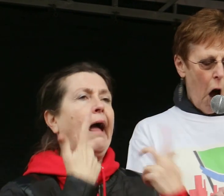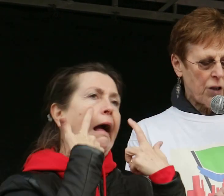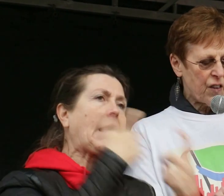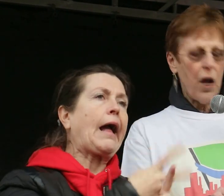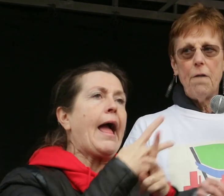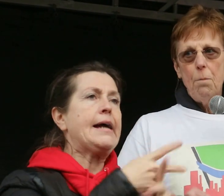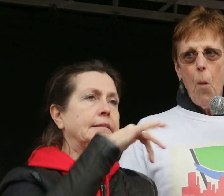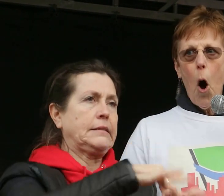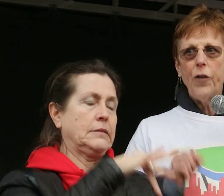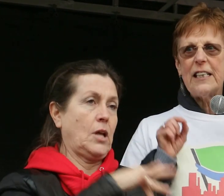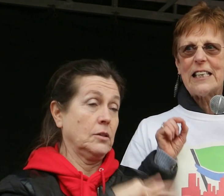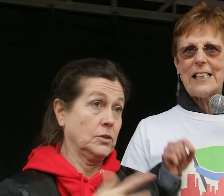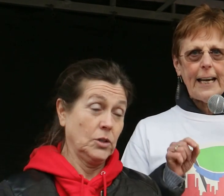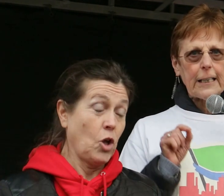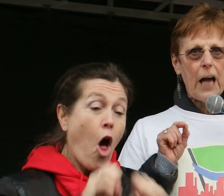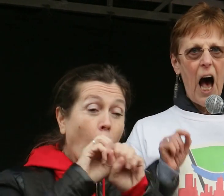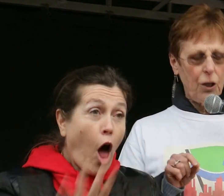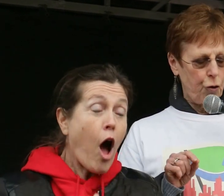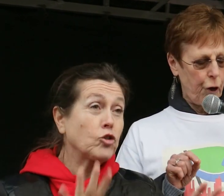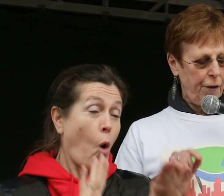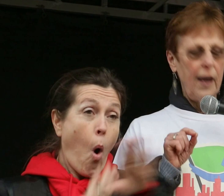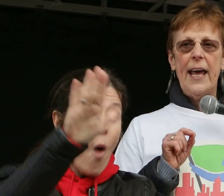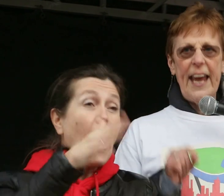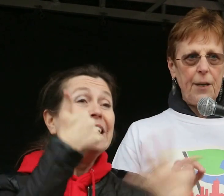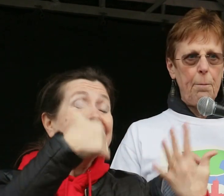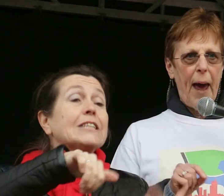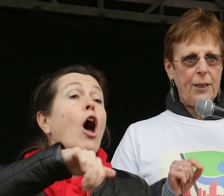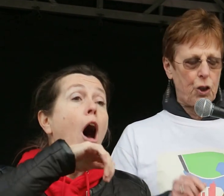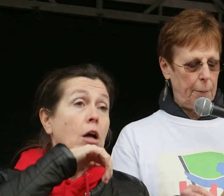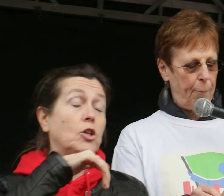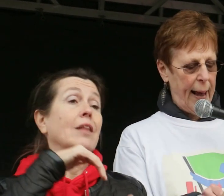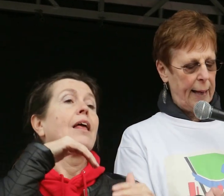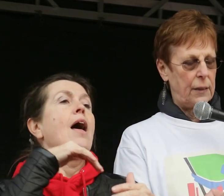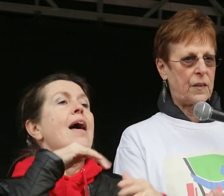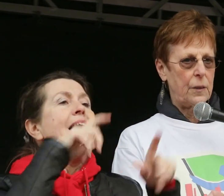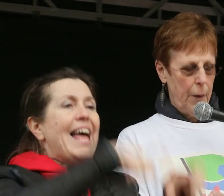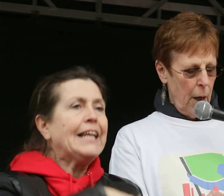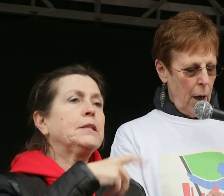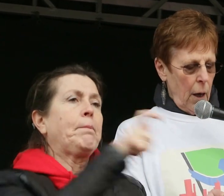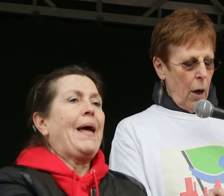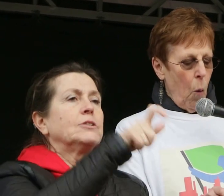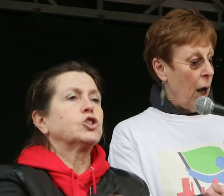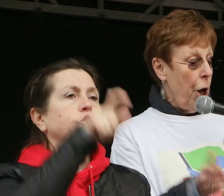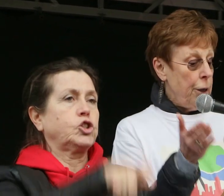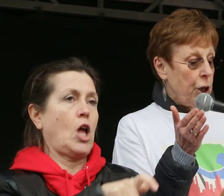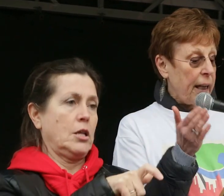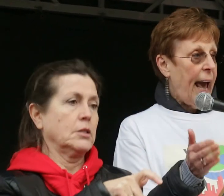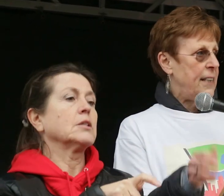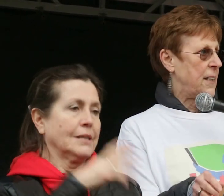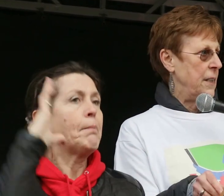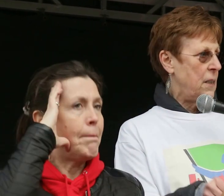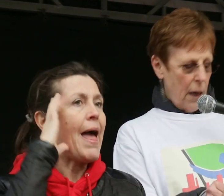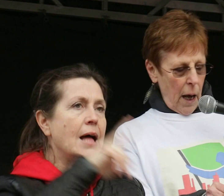A loss of more than 600 inpatient beds. While